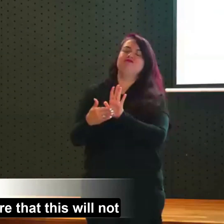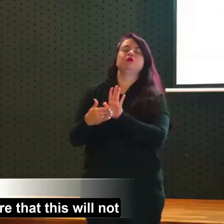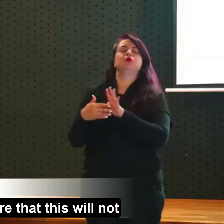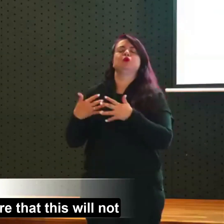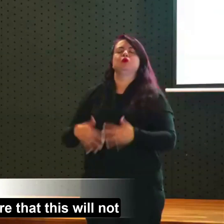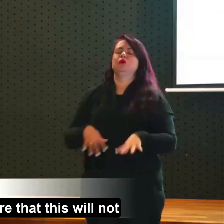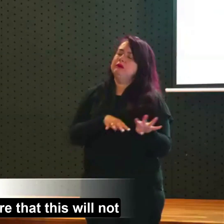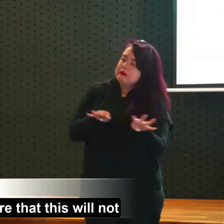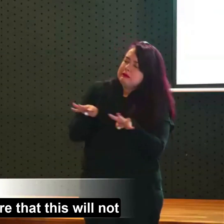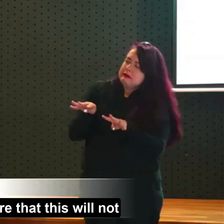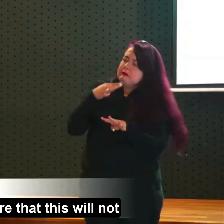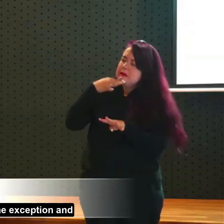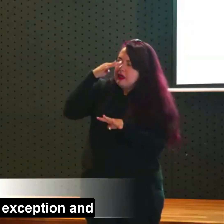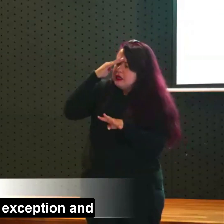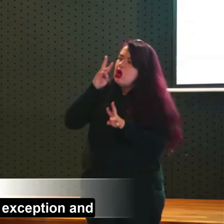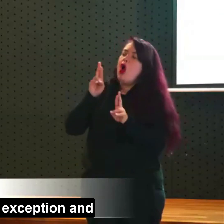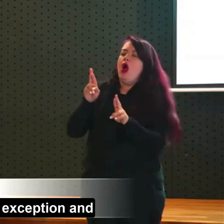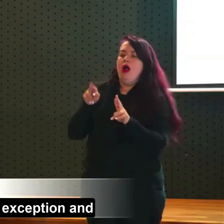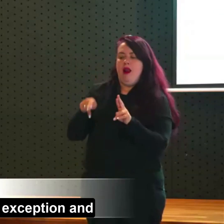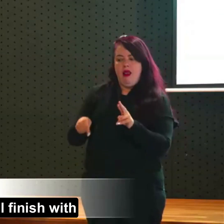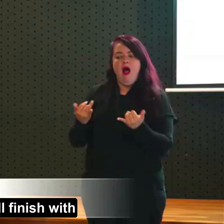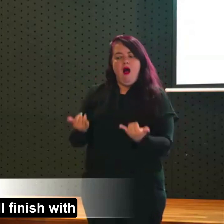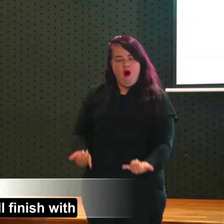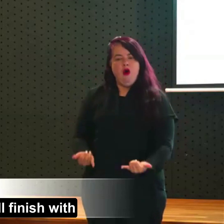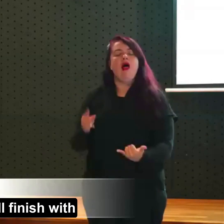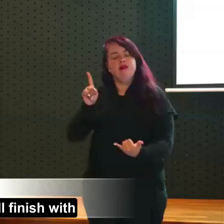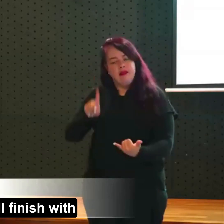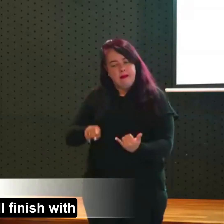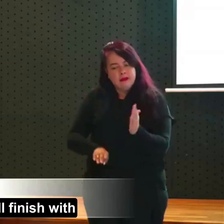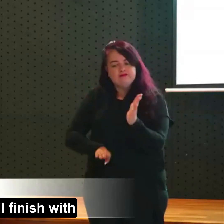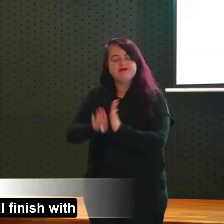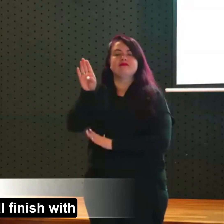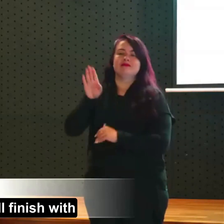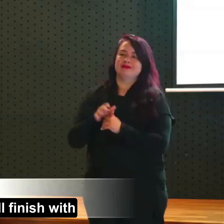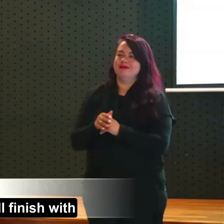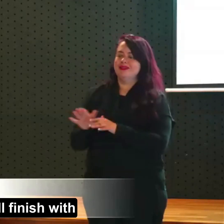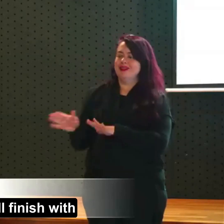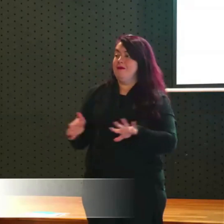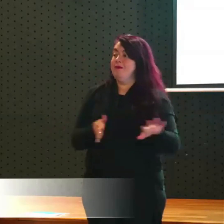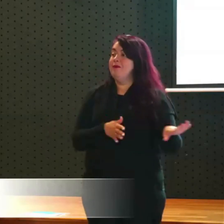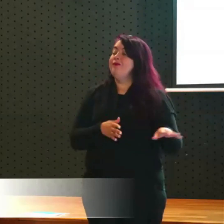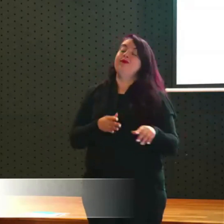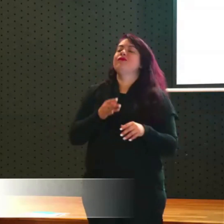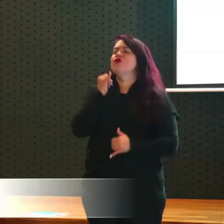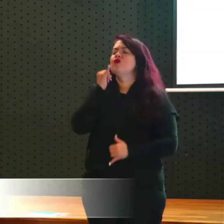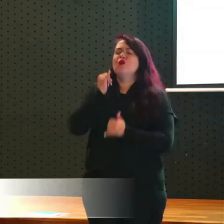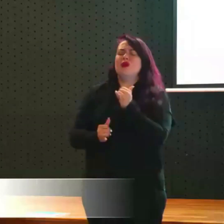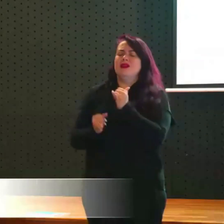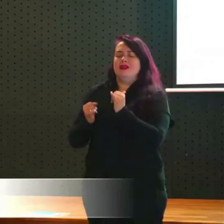and I'm sure that this will not be the exception. And I will finish with